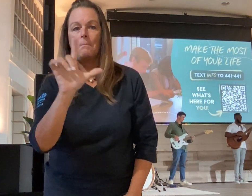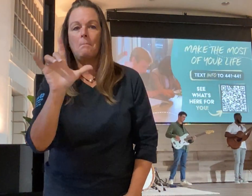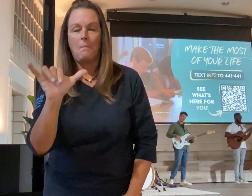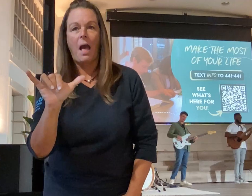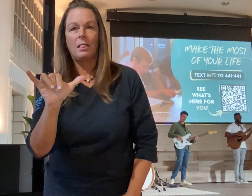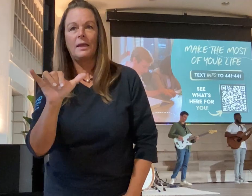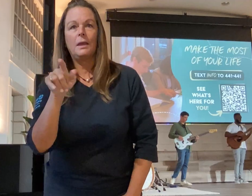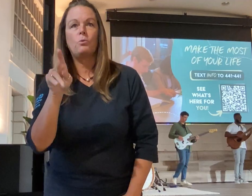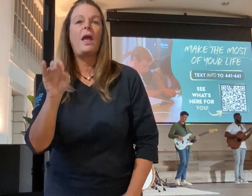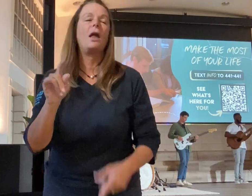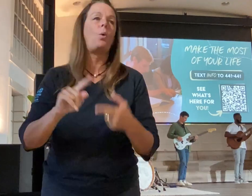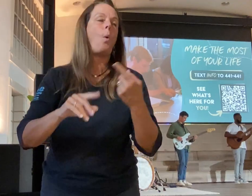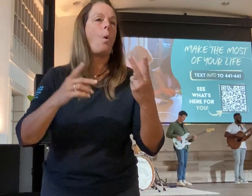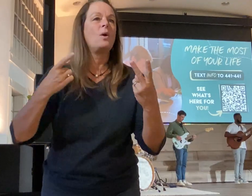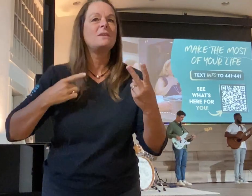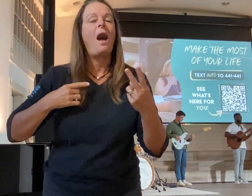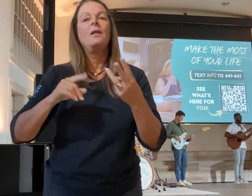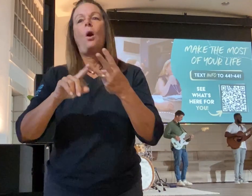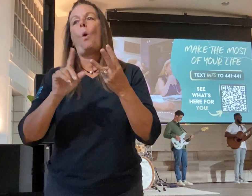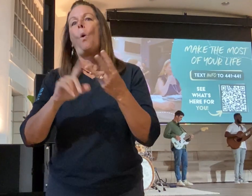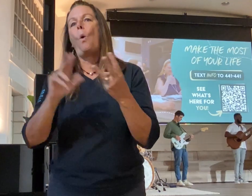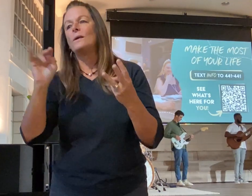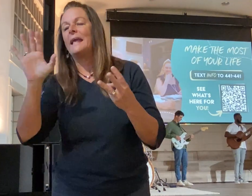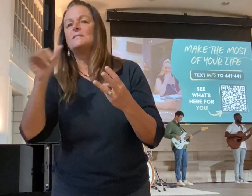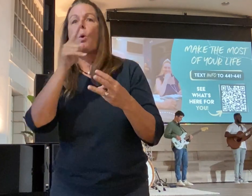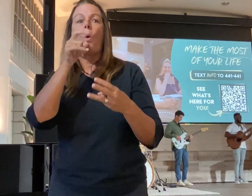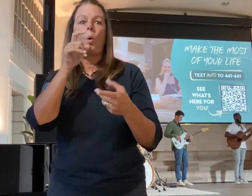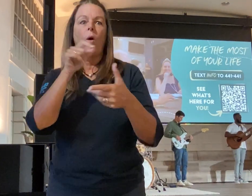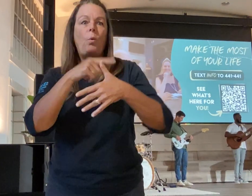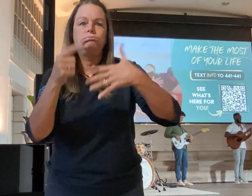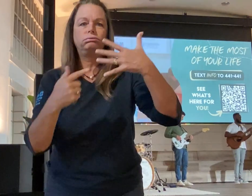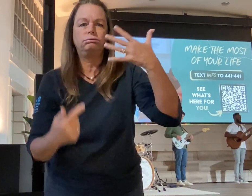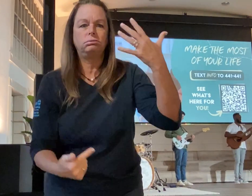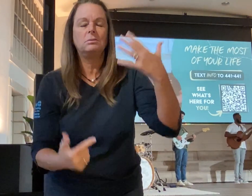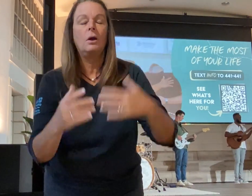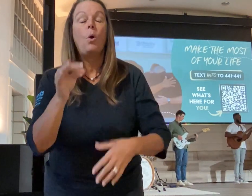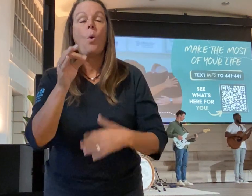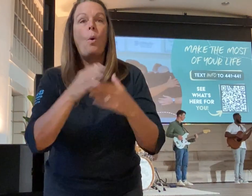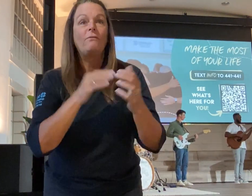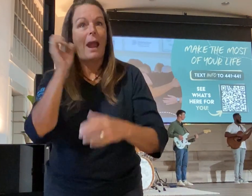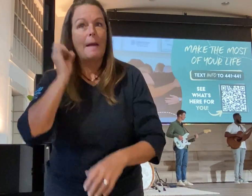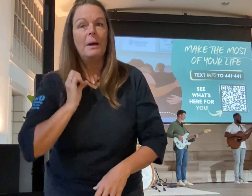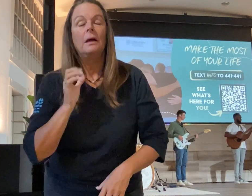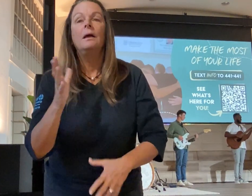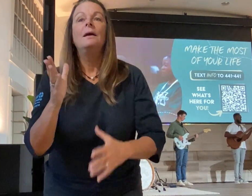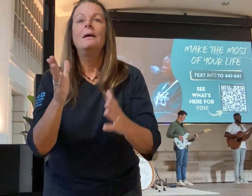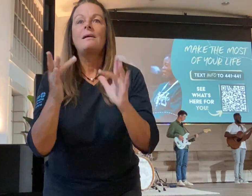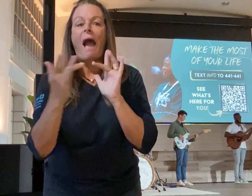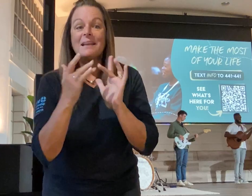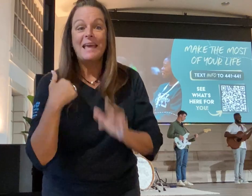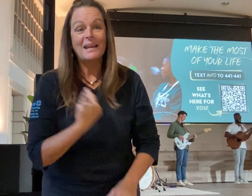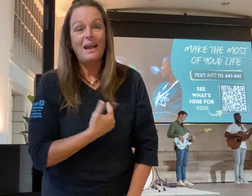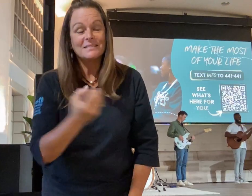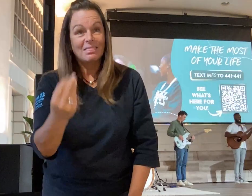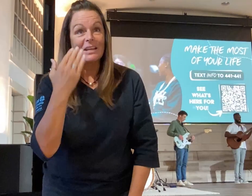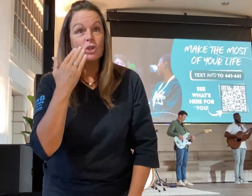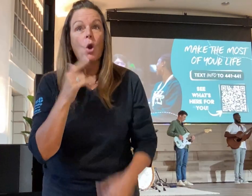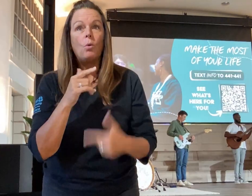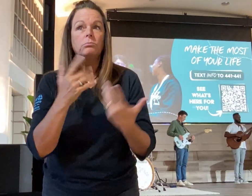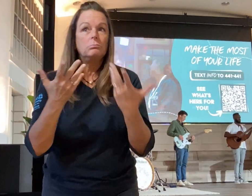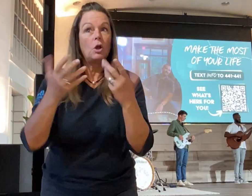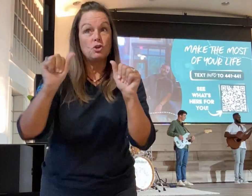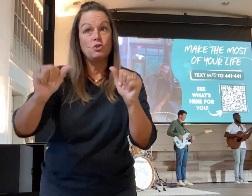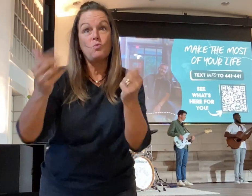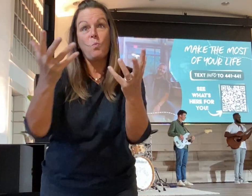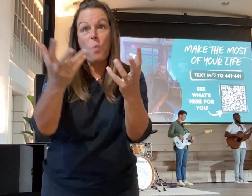blue shirts today. We would love to help you get connected. And don't forget, we also have that Connect card in the seat back in front of you. It's a great way to just give us